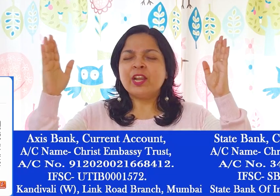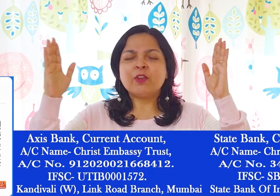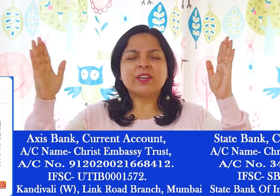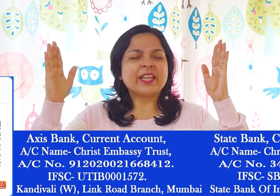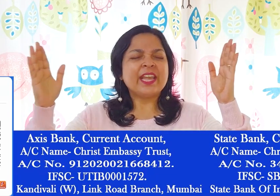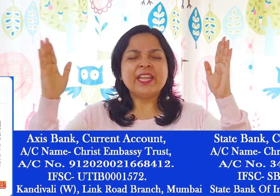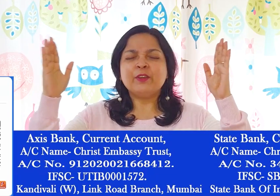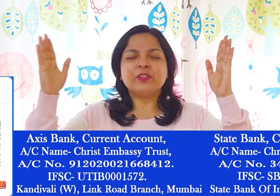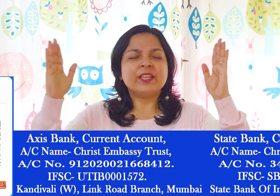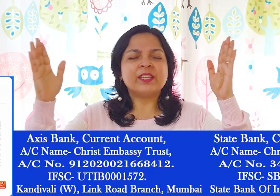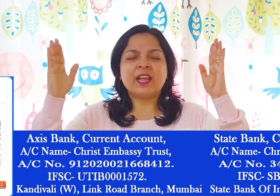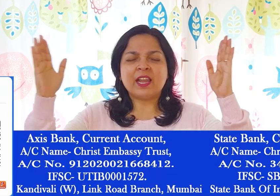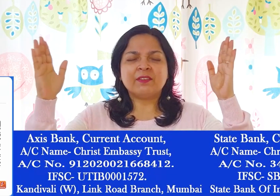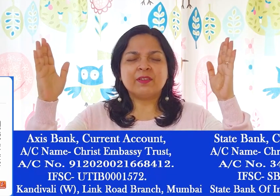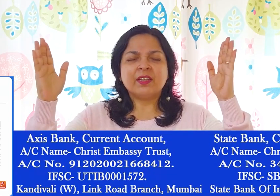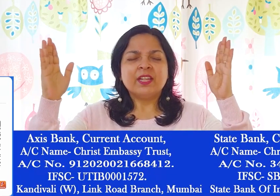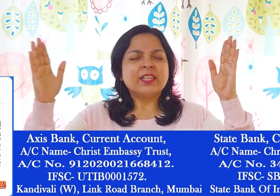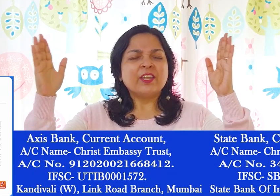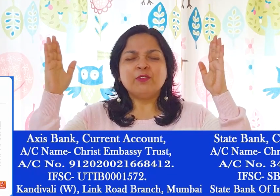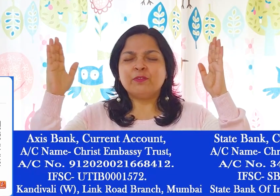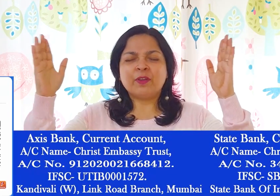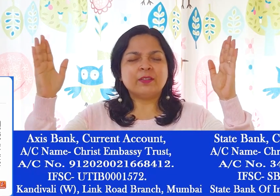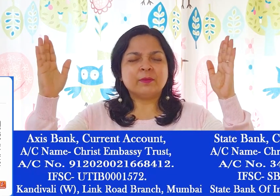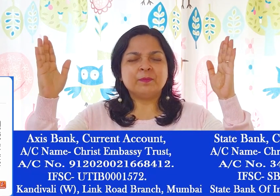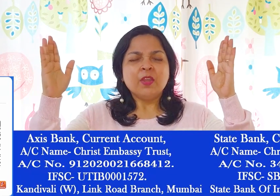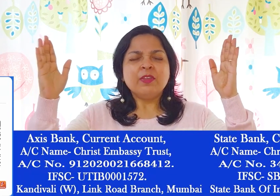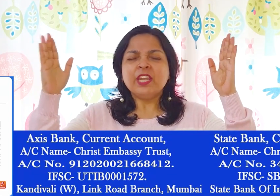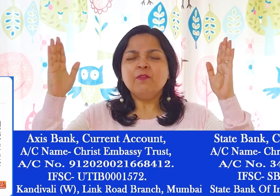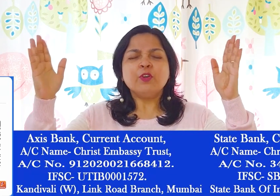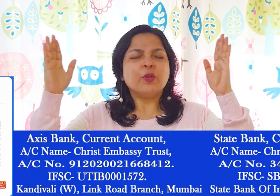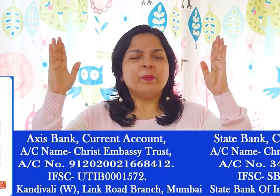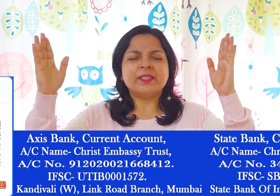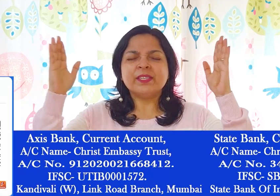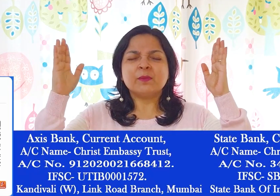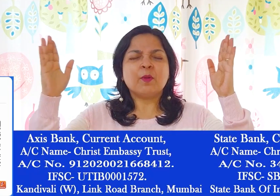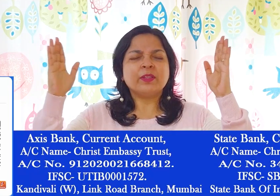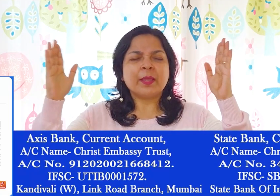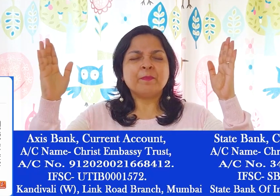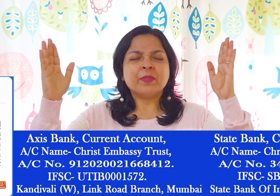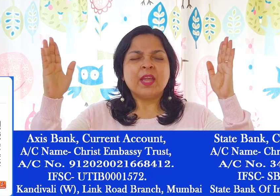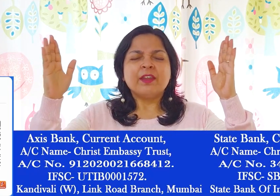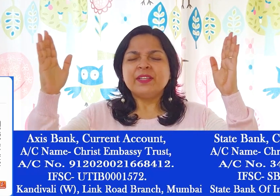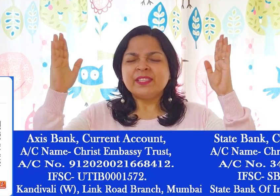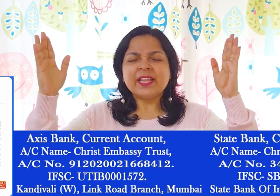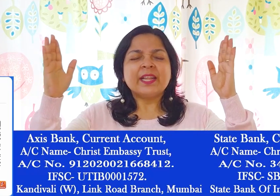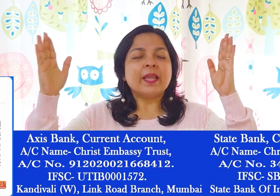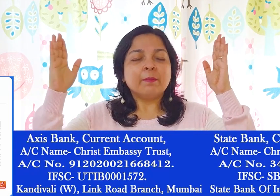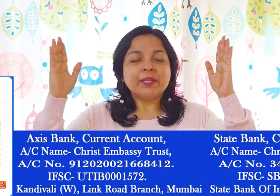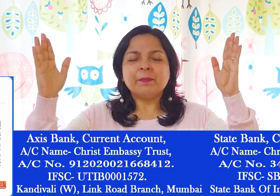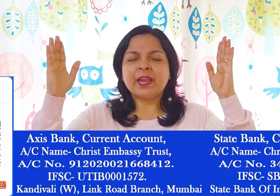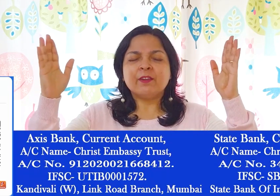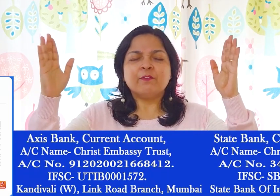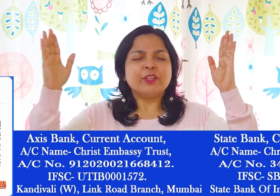We shall not lack any good things in our life. Thank you, Father. We invoke your blessings upon them and we say that